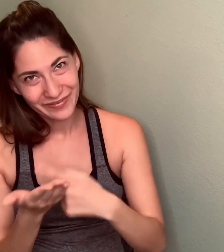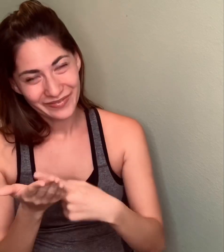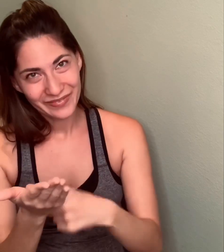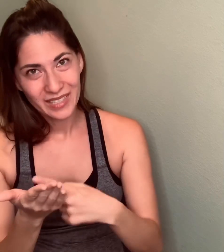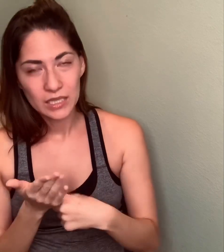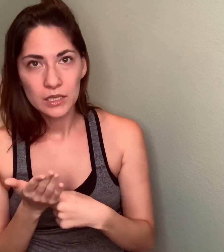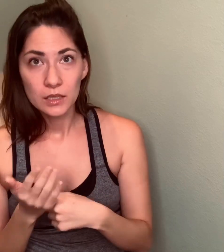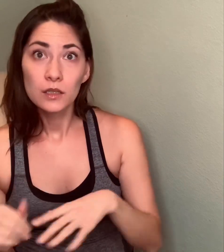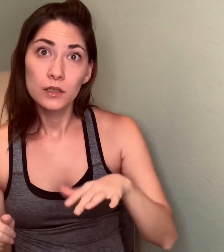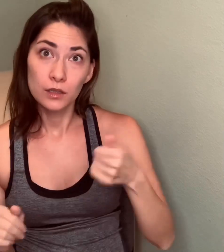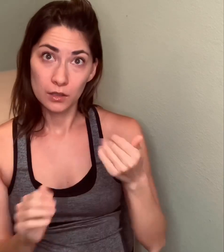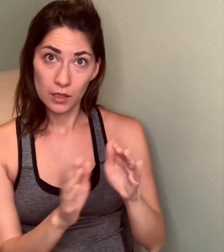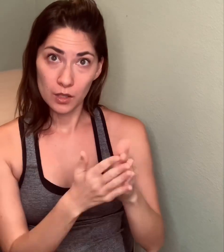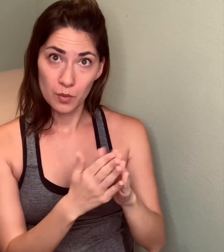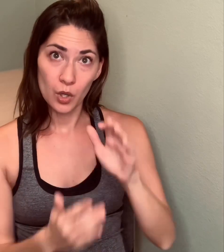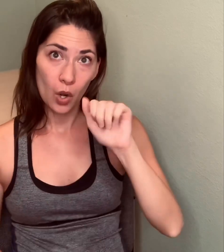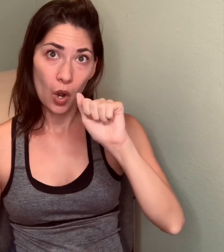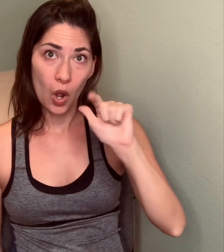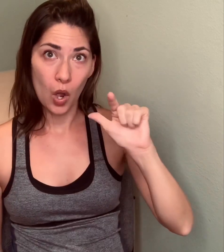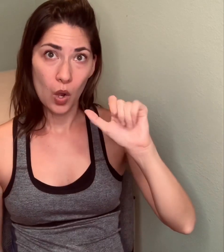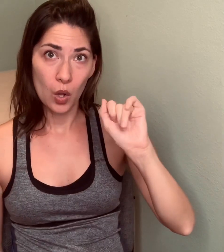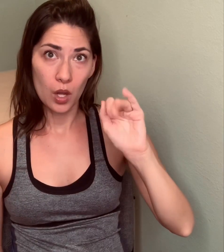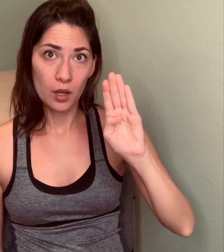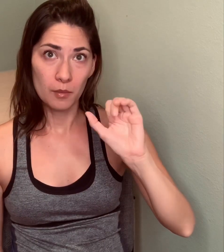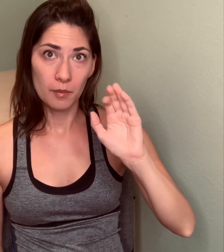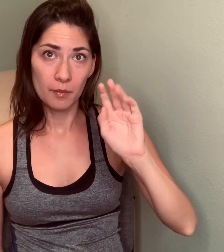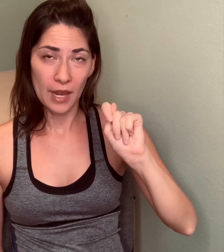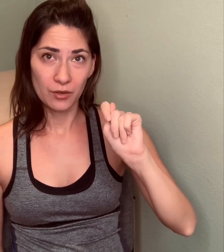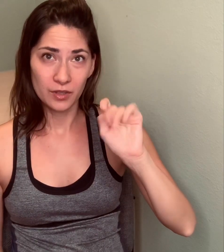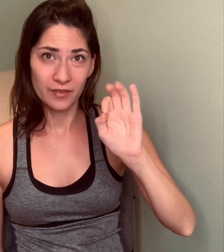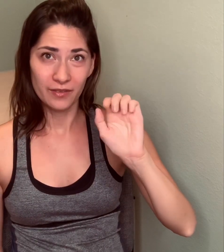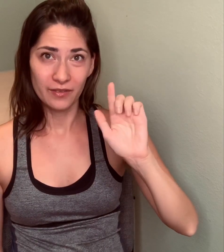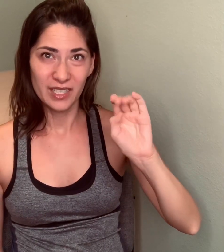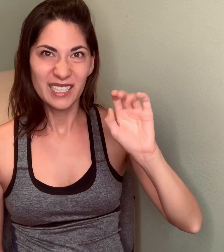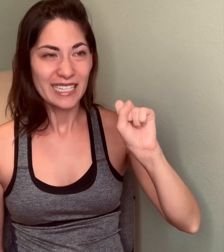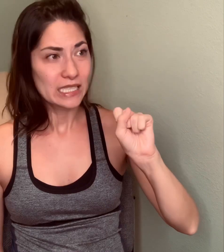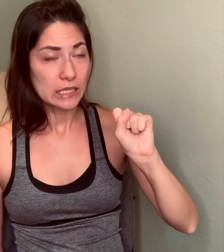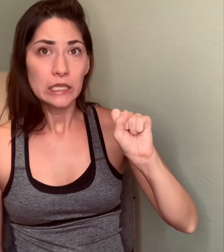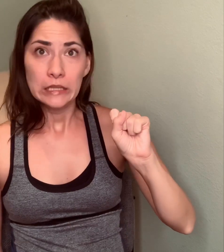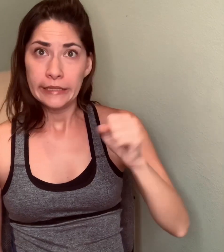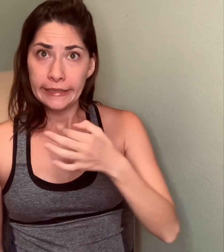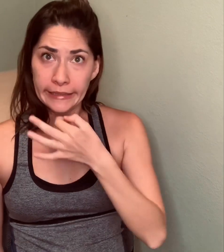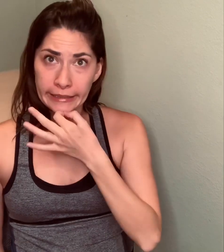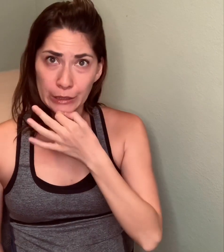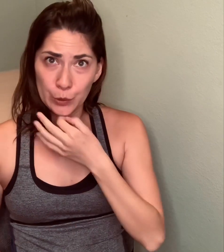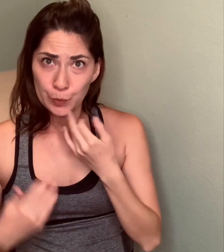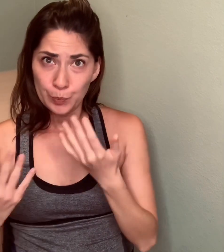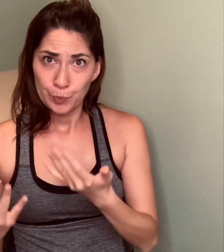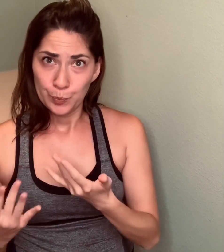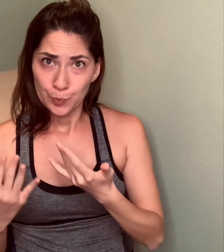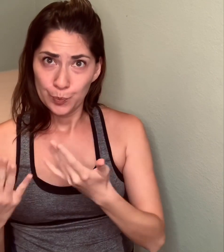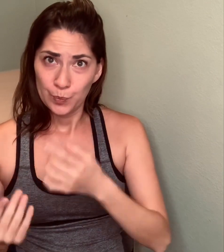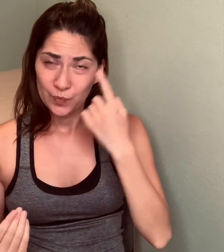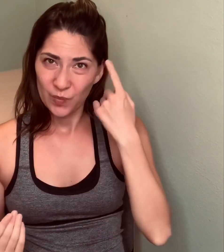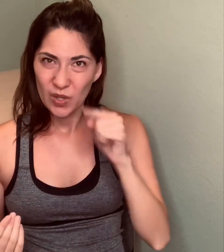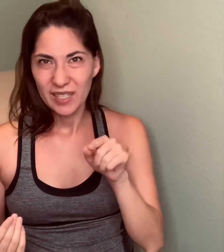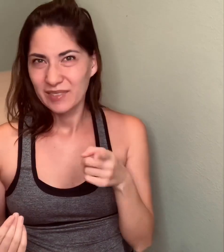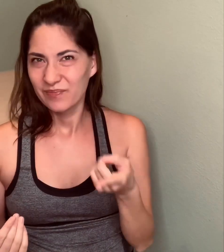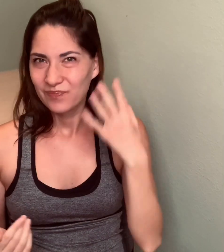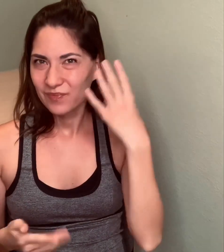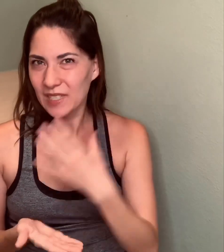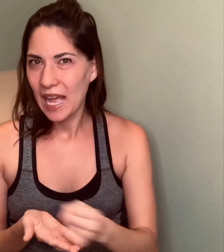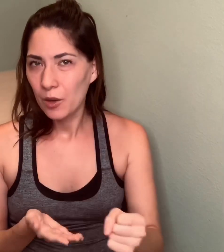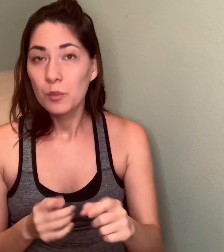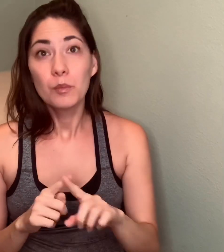get. That's one I'm very excited to teach my son about, because we've lately been on this thing about that we can't